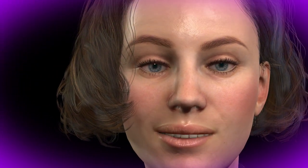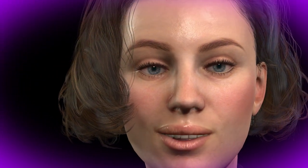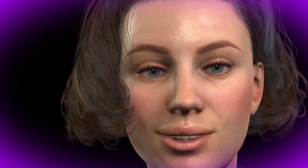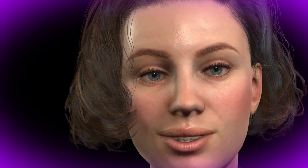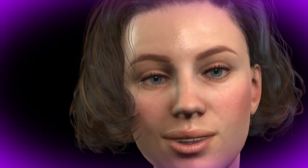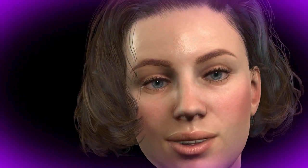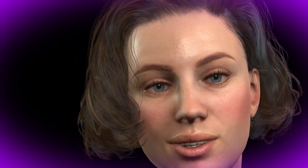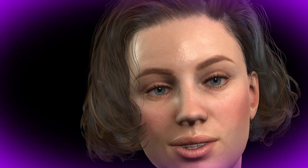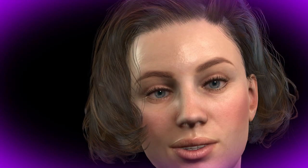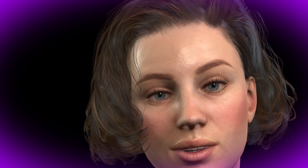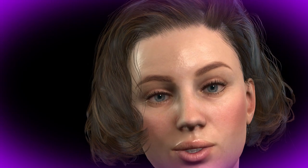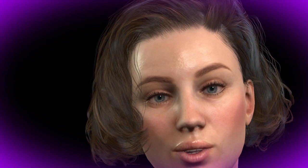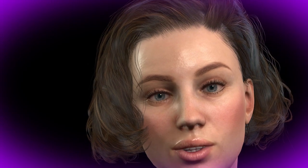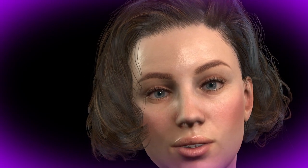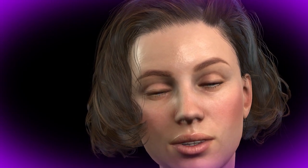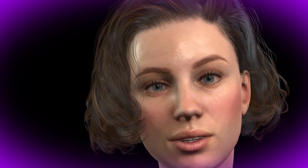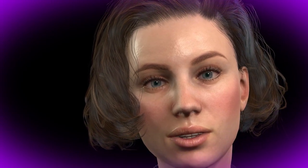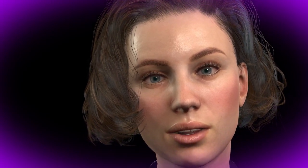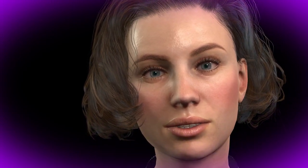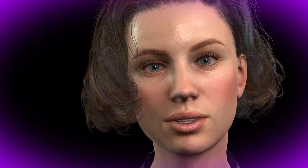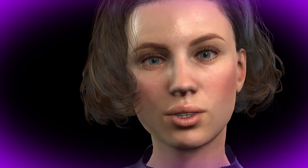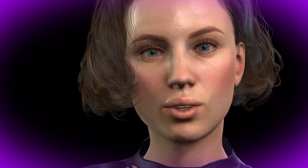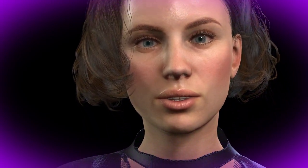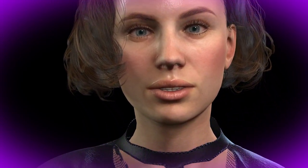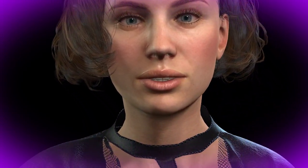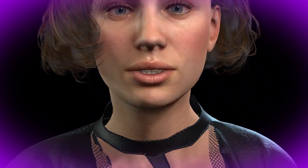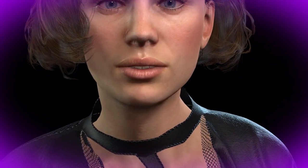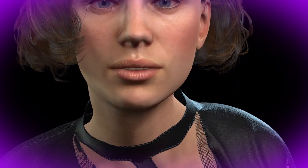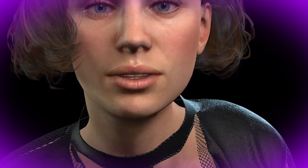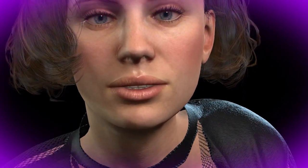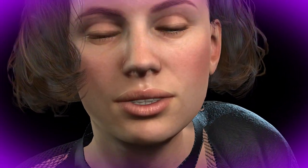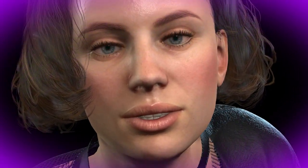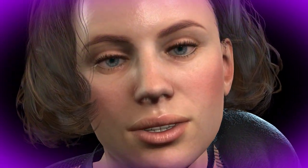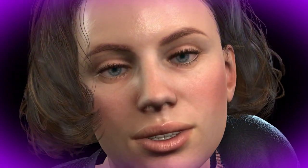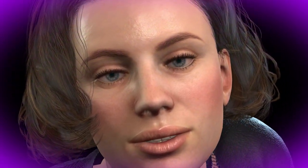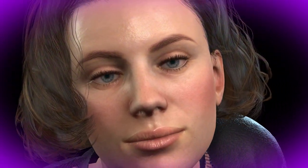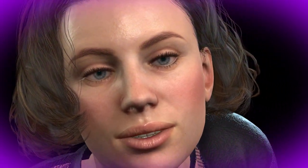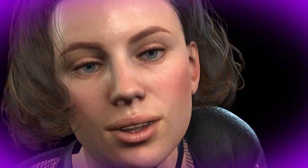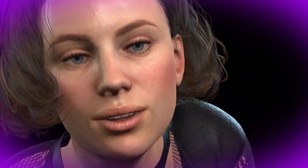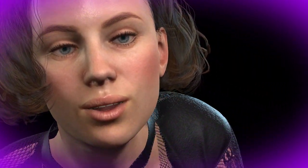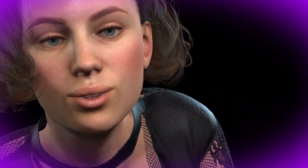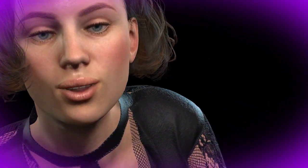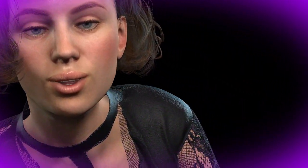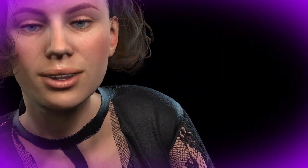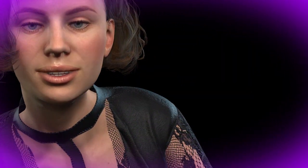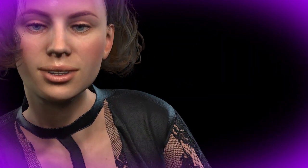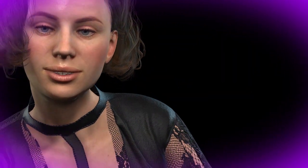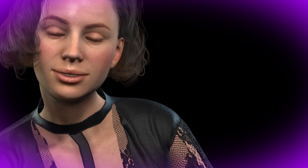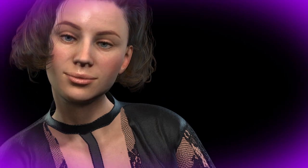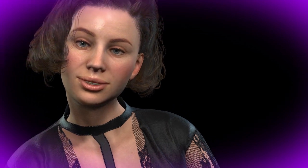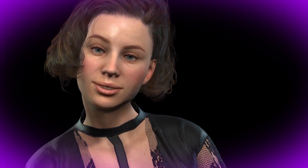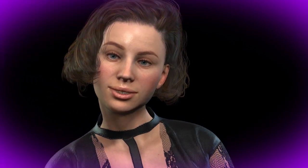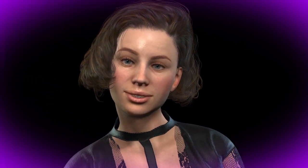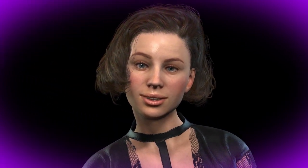various signing systems were created in the deaf communities these sign systems are now known as old american sign